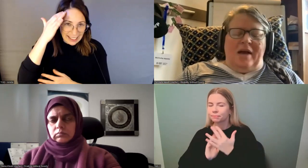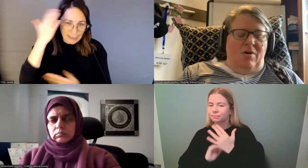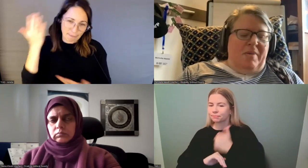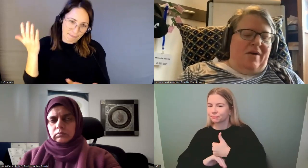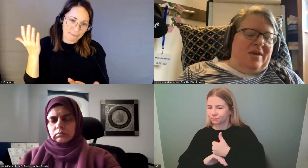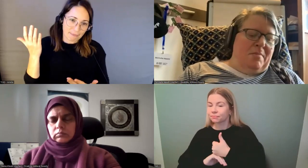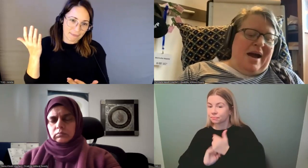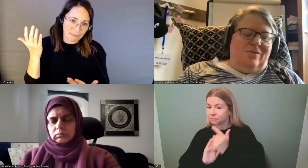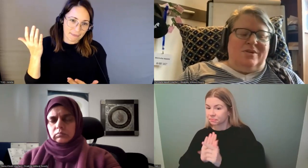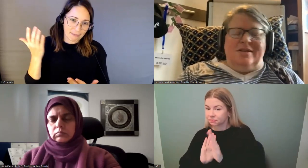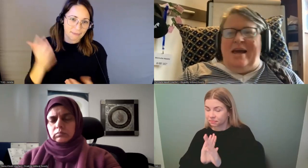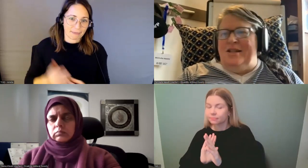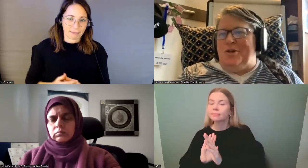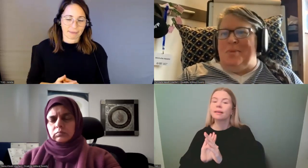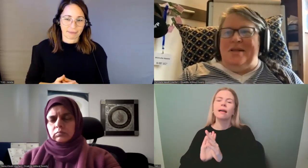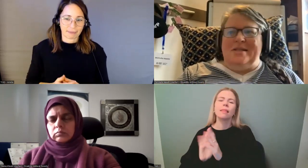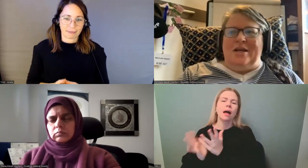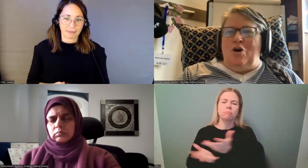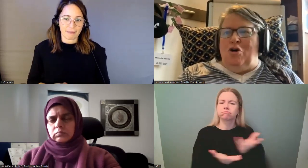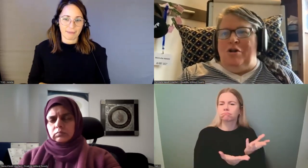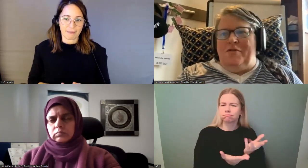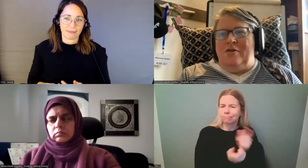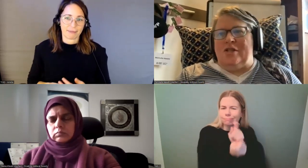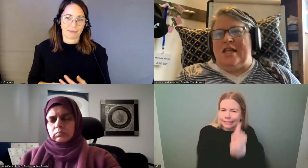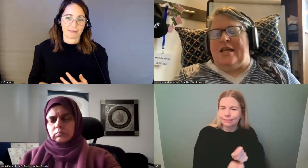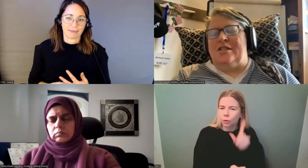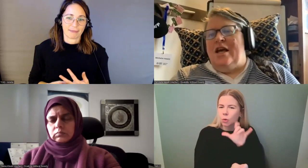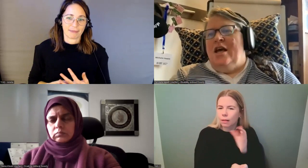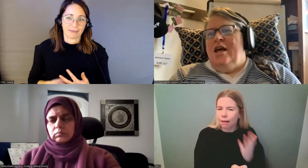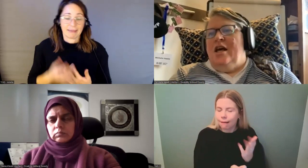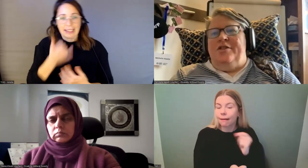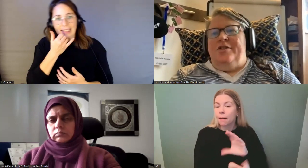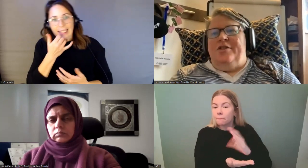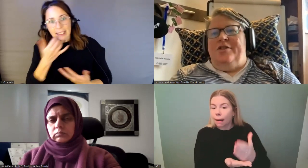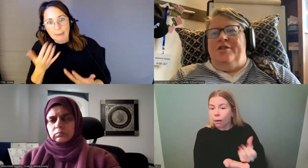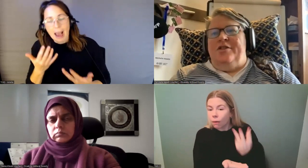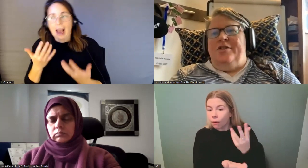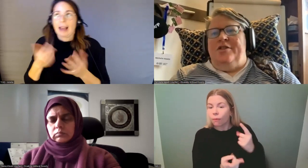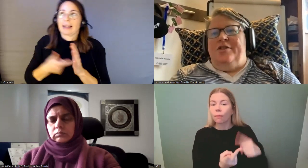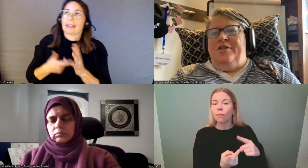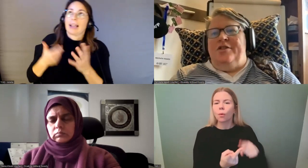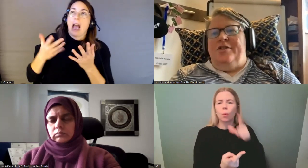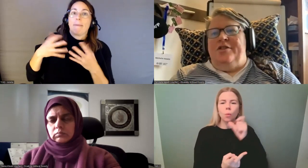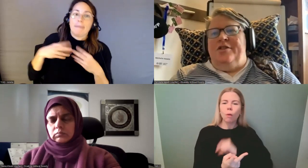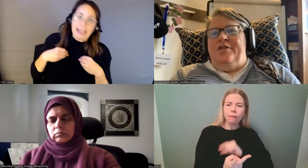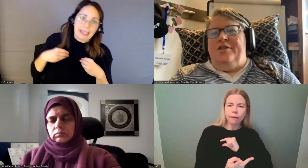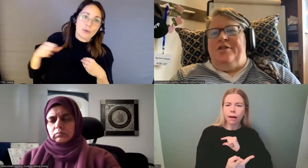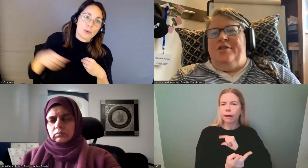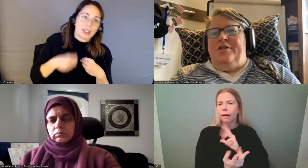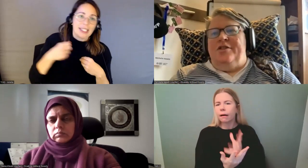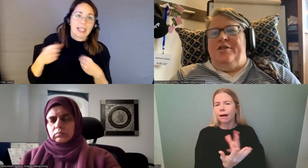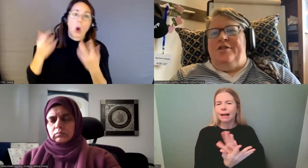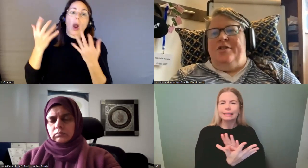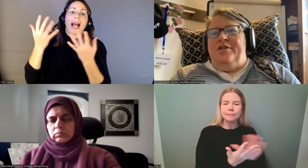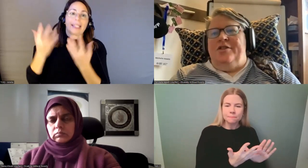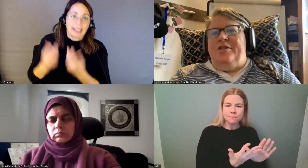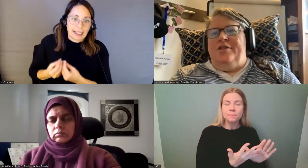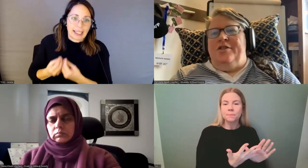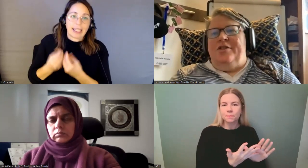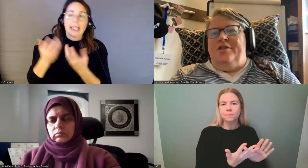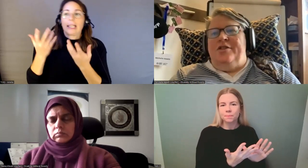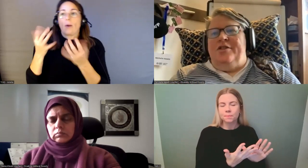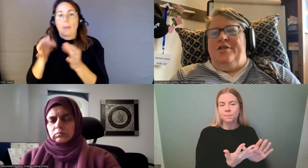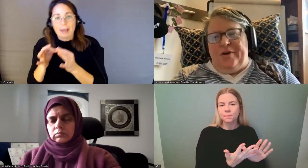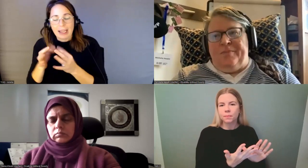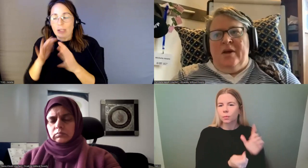how about the amount and eligibility and all of those things, those are all the answers that we